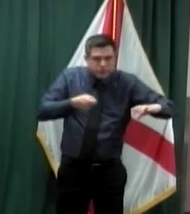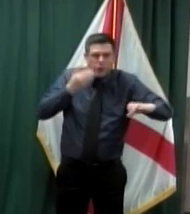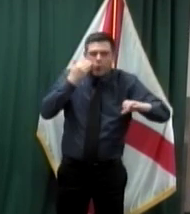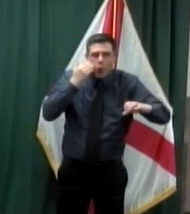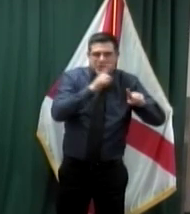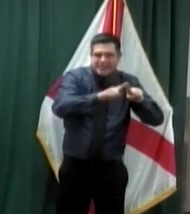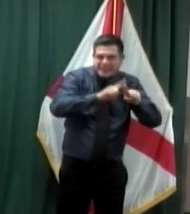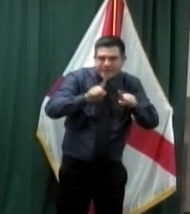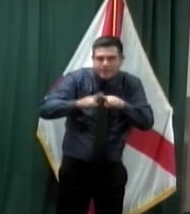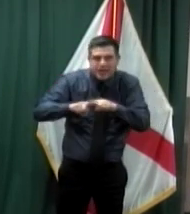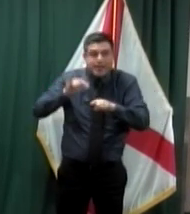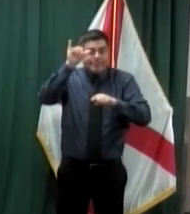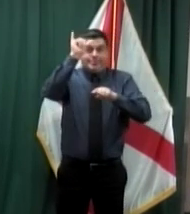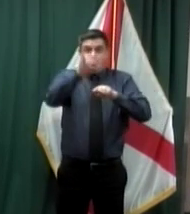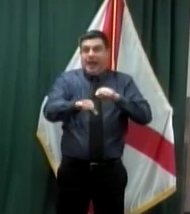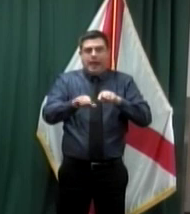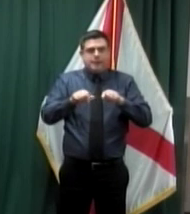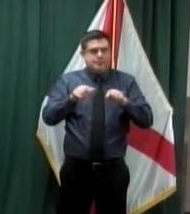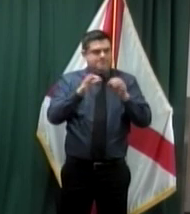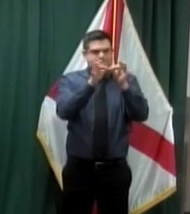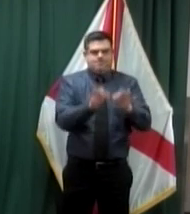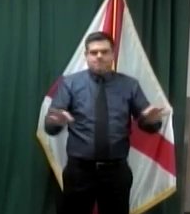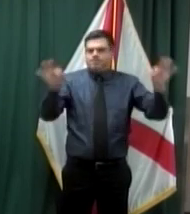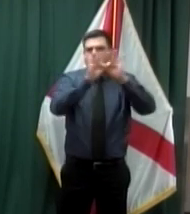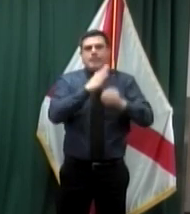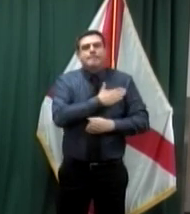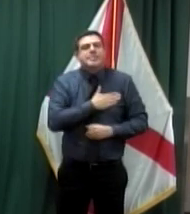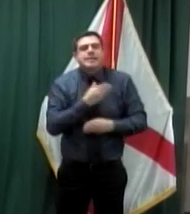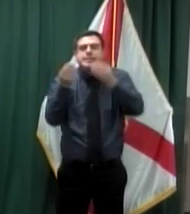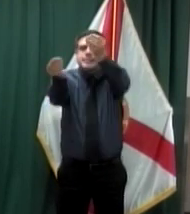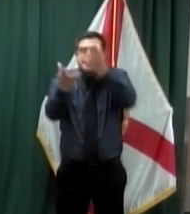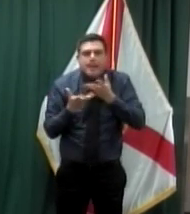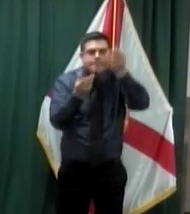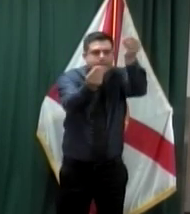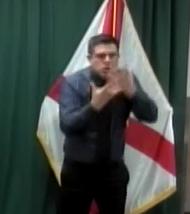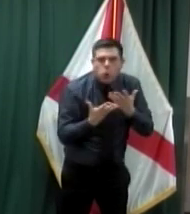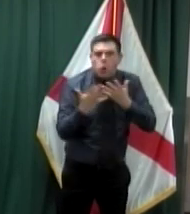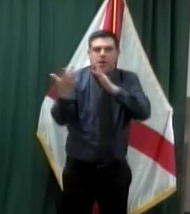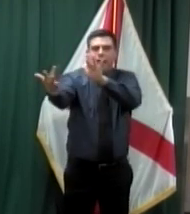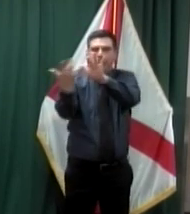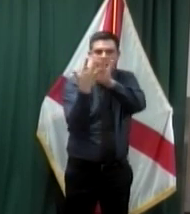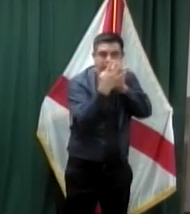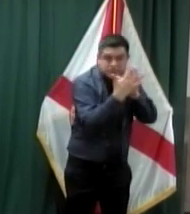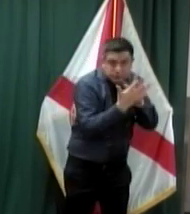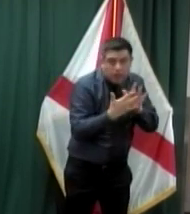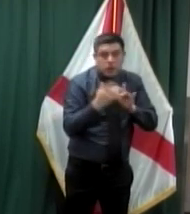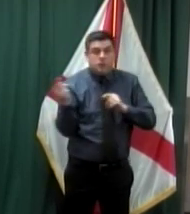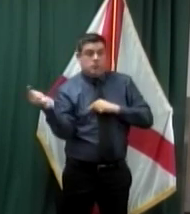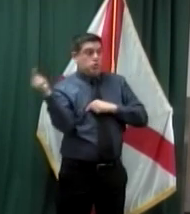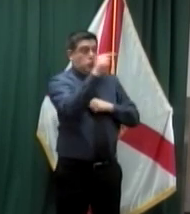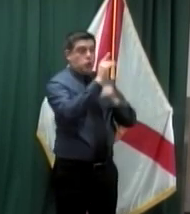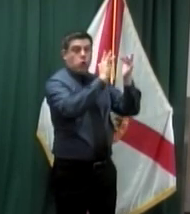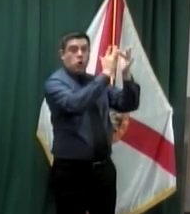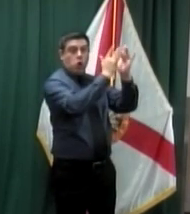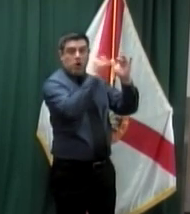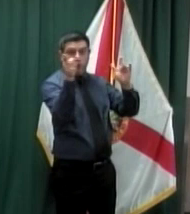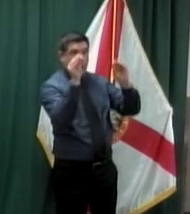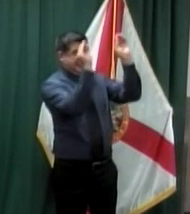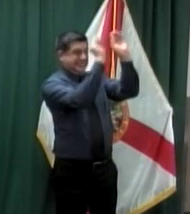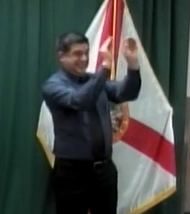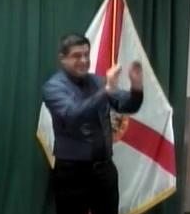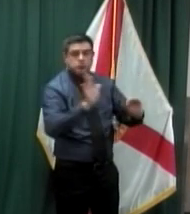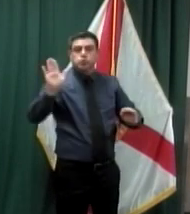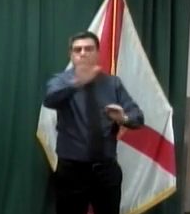need to prepare for you coming to the special needs shelter. You can register for our special needs program by going